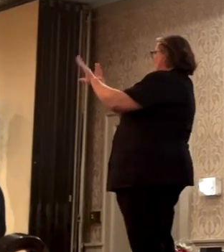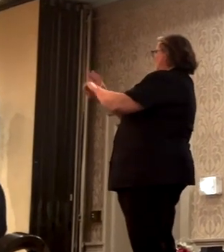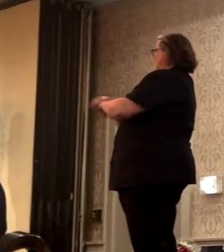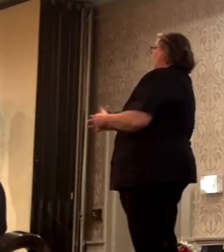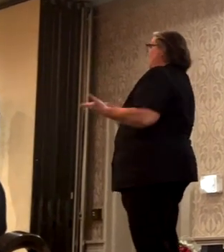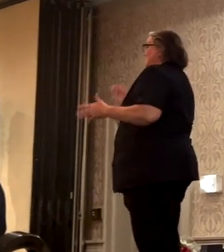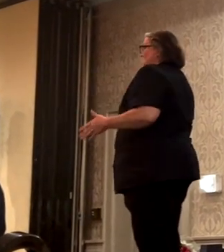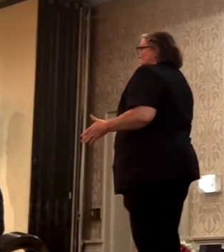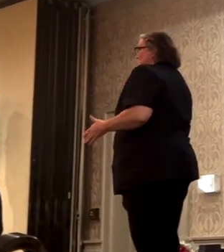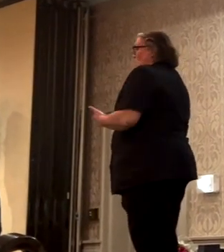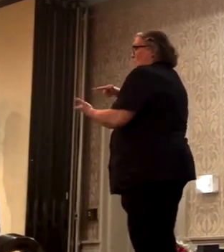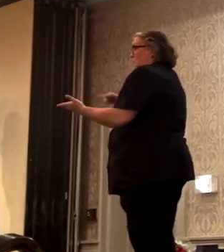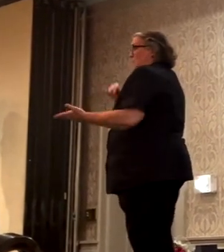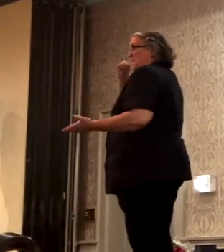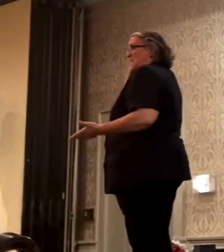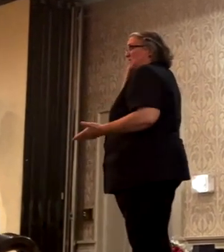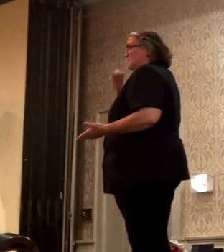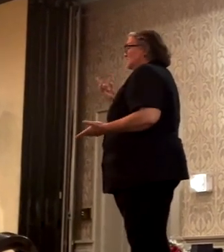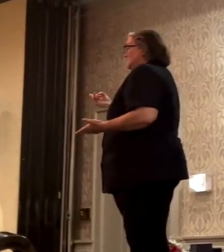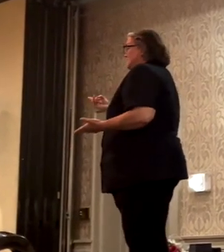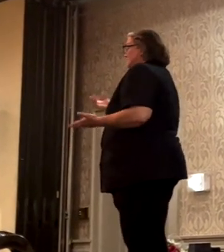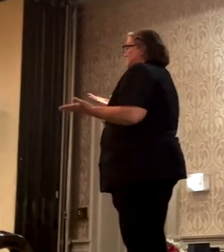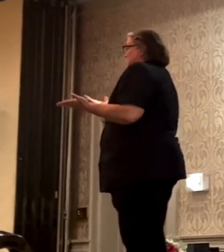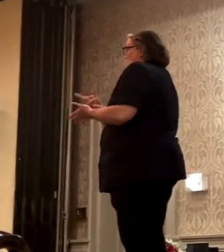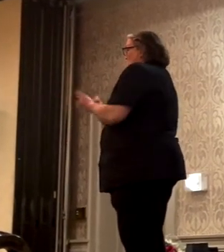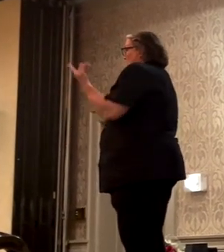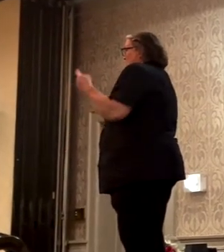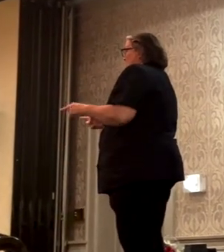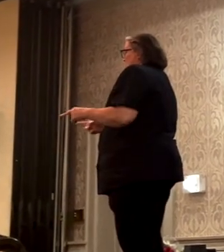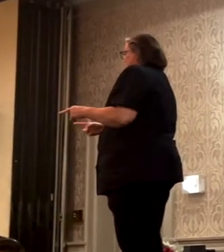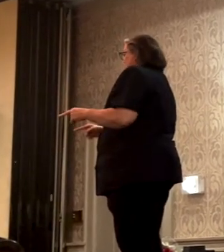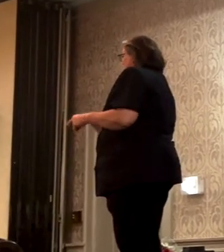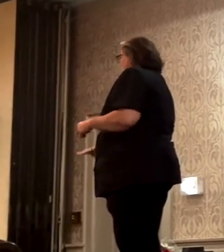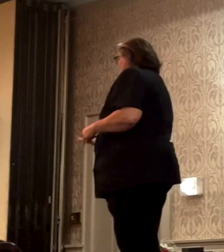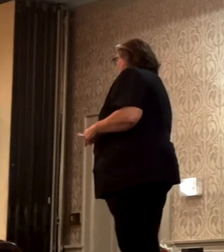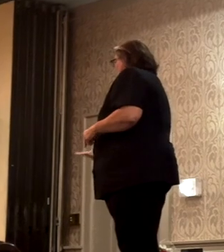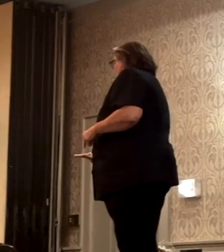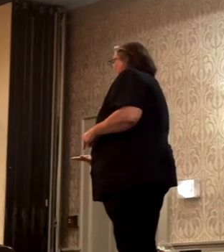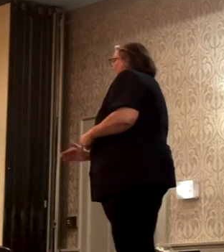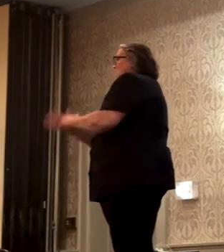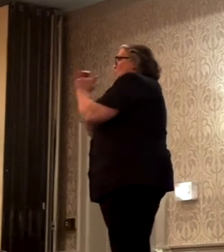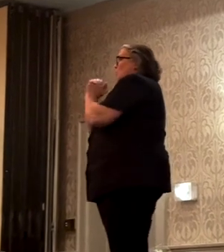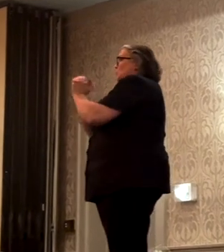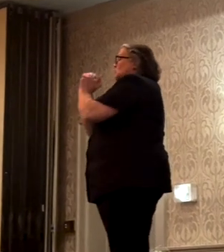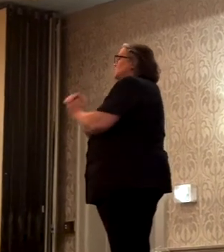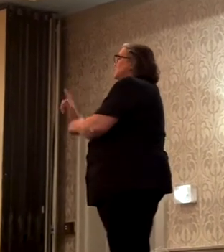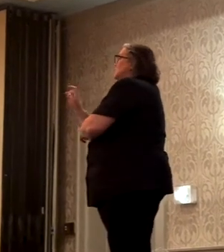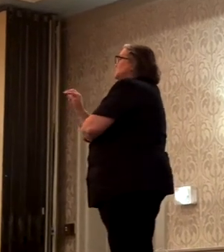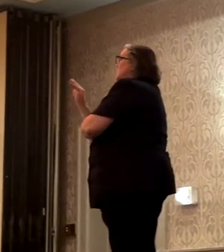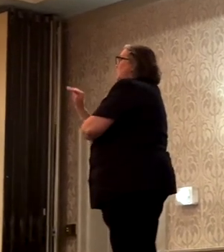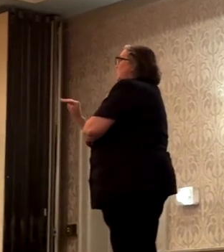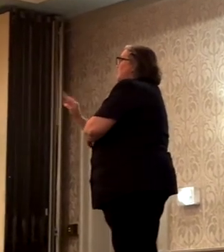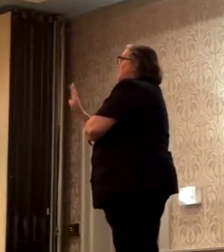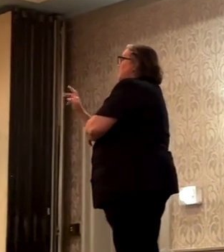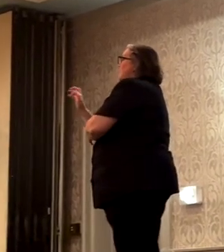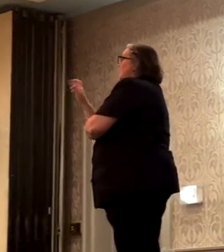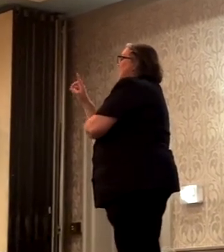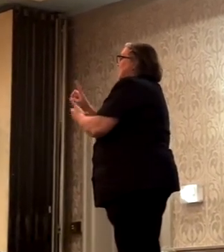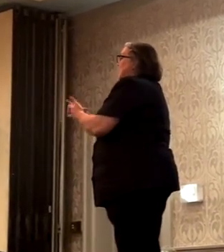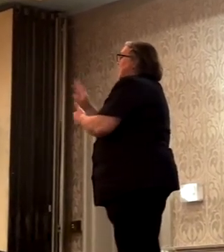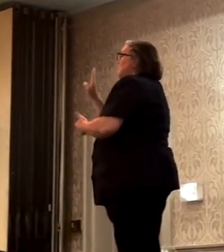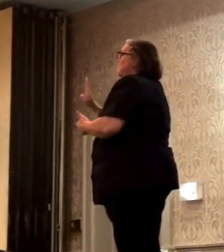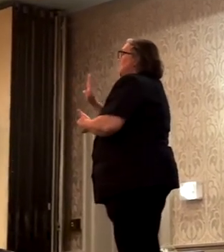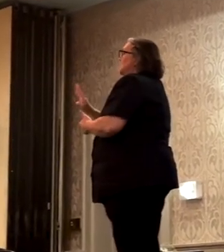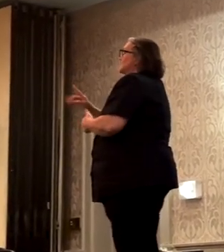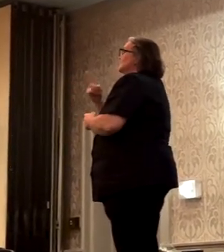that if Nettie has anything to say about it, that child will worship Tom Brady, the Boston Red Sox, and the